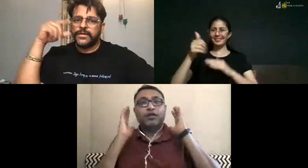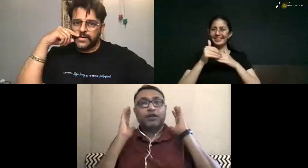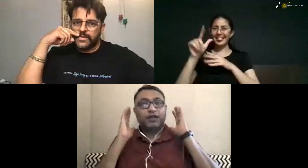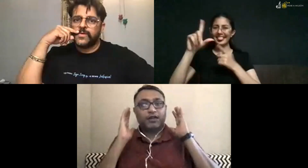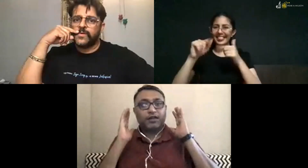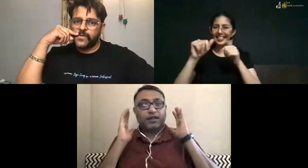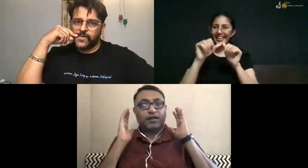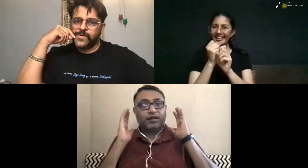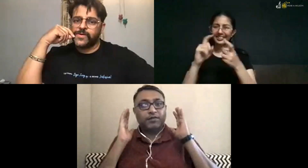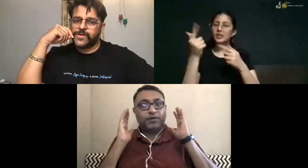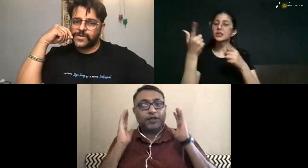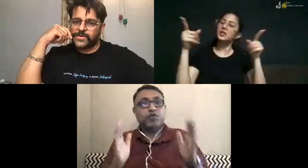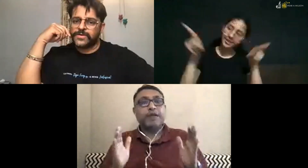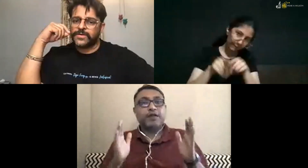bespoke,